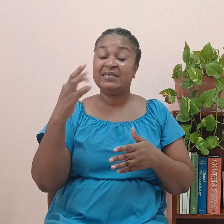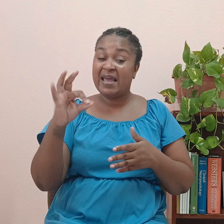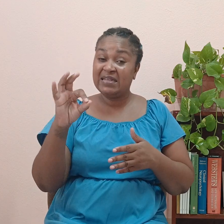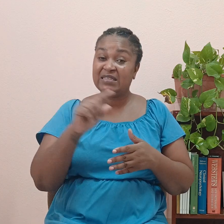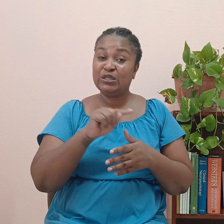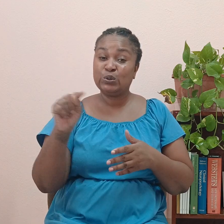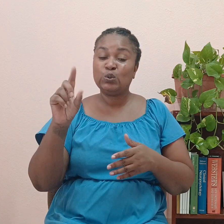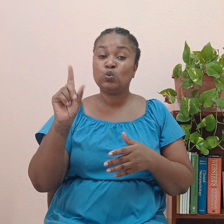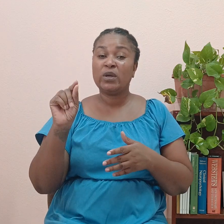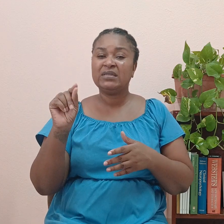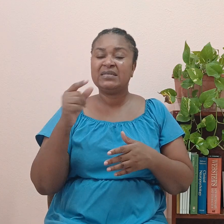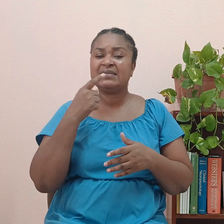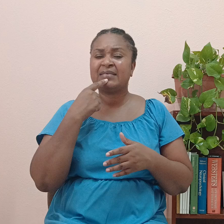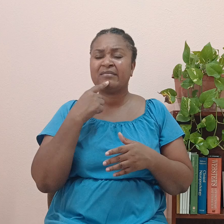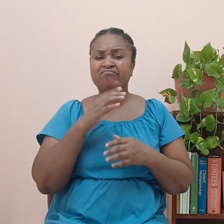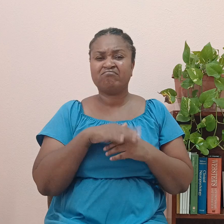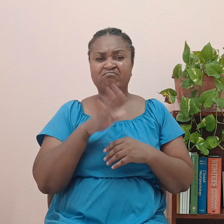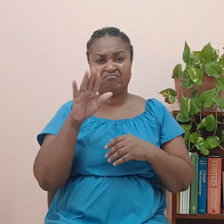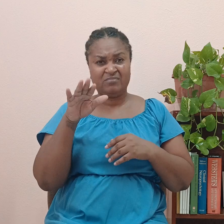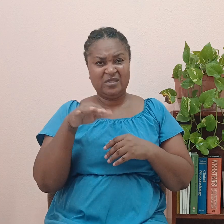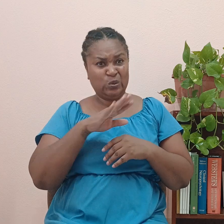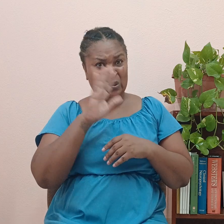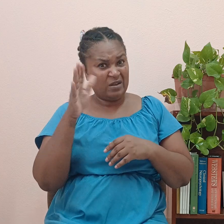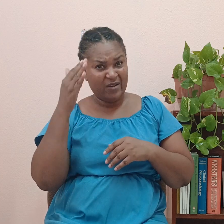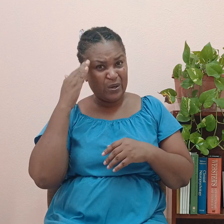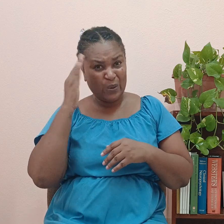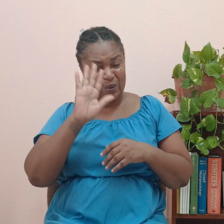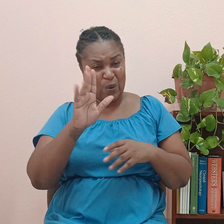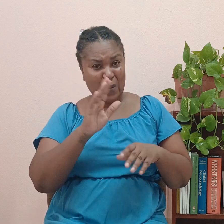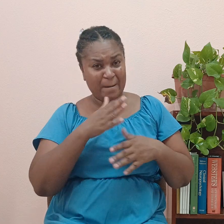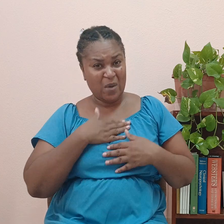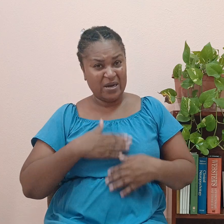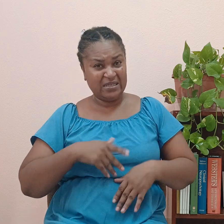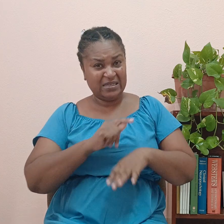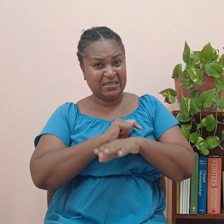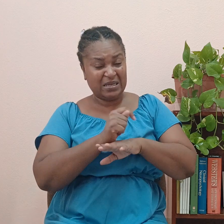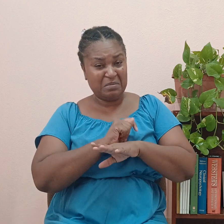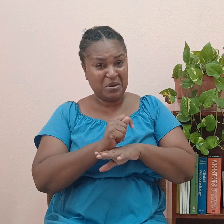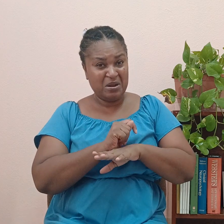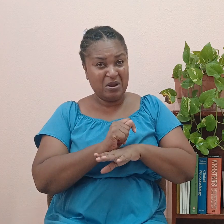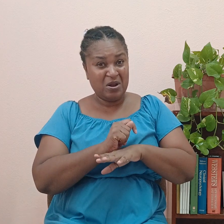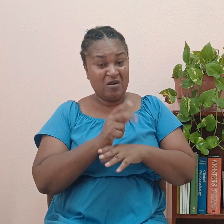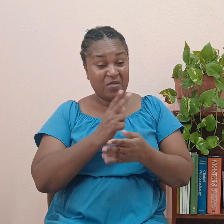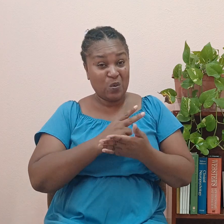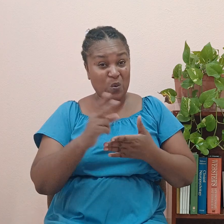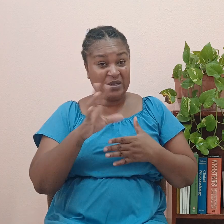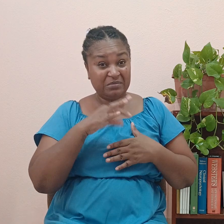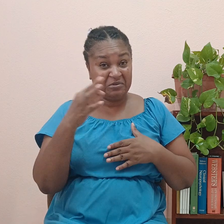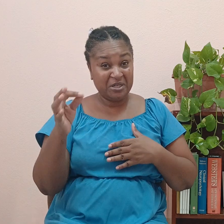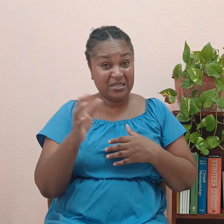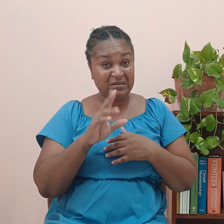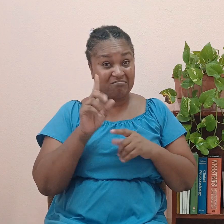not know that your bodies are temples of the Holy Spirit, who is in